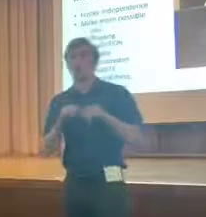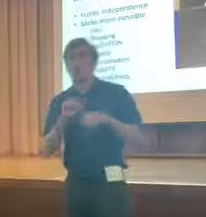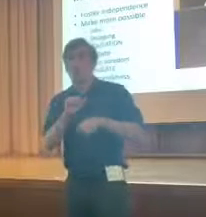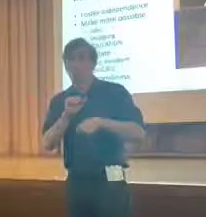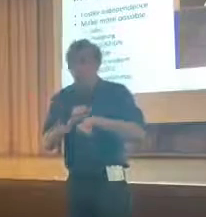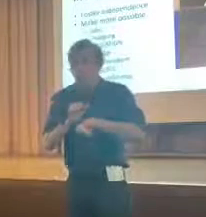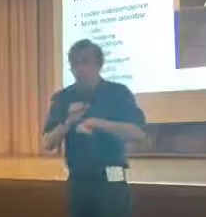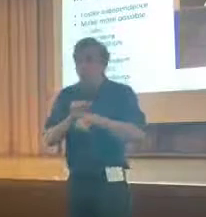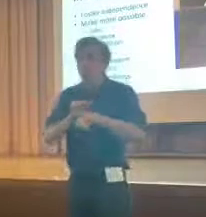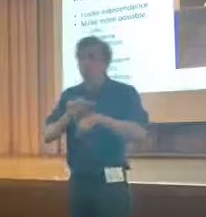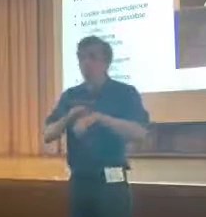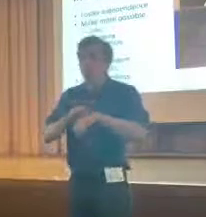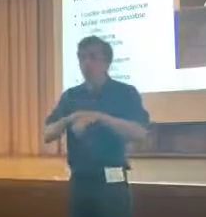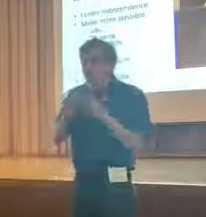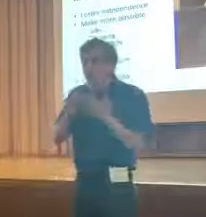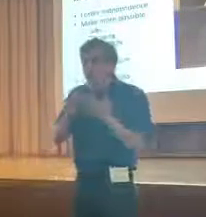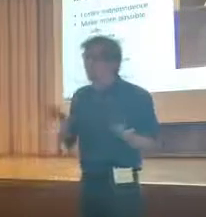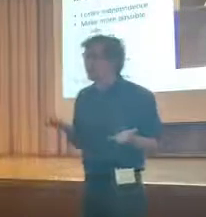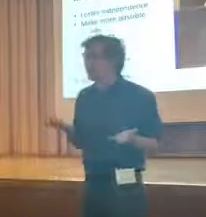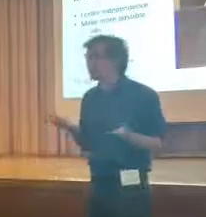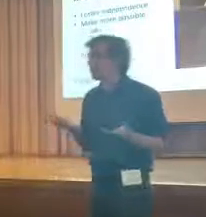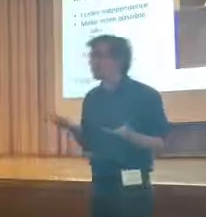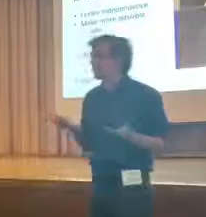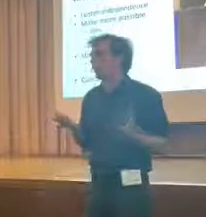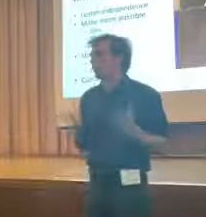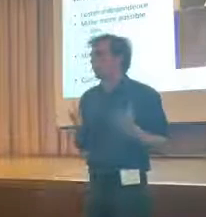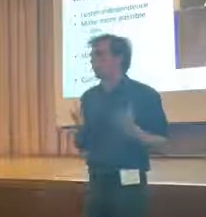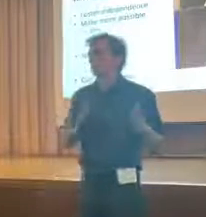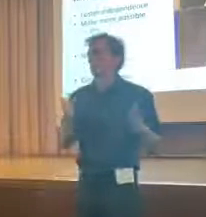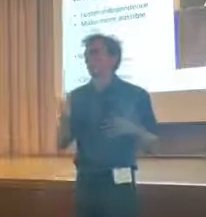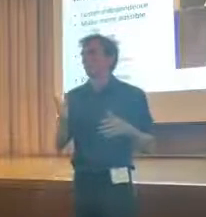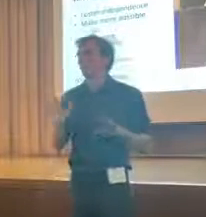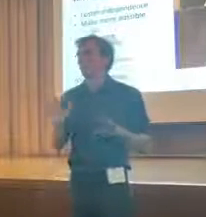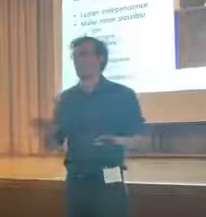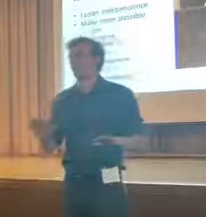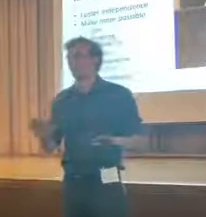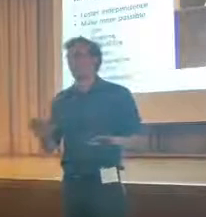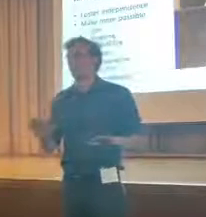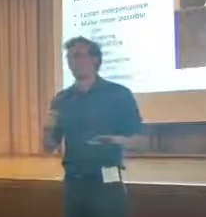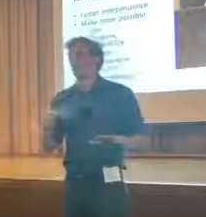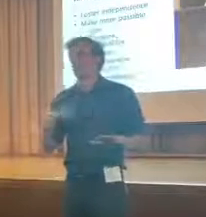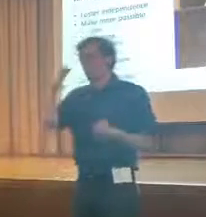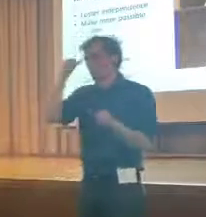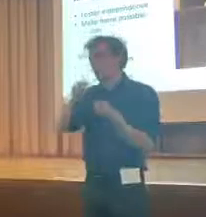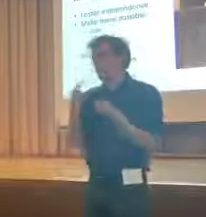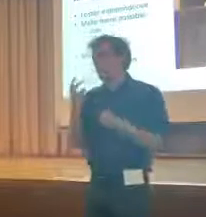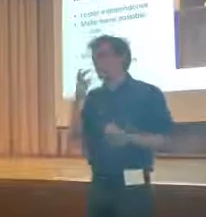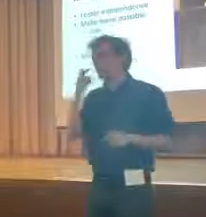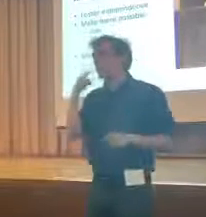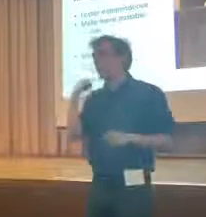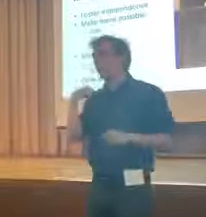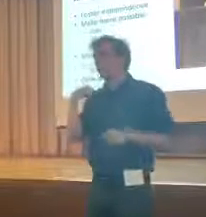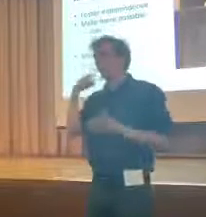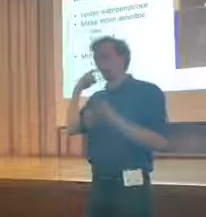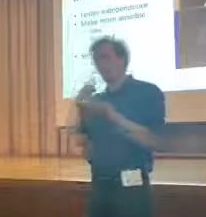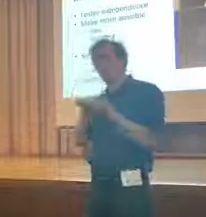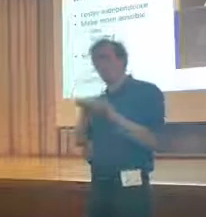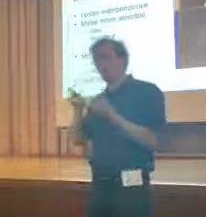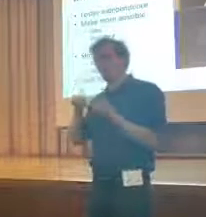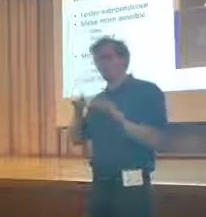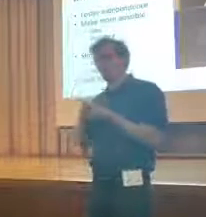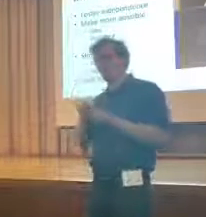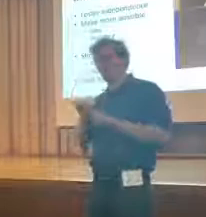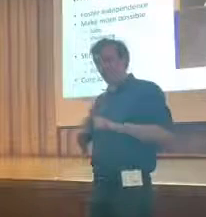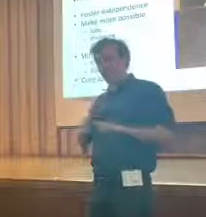I noticed is that among the friends I made on that board, that they were